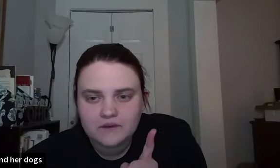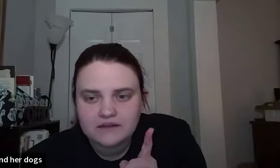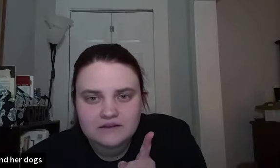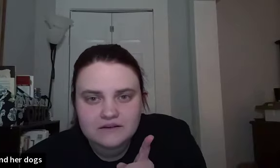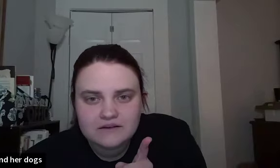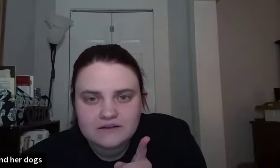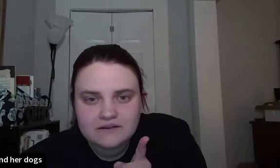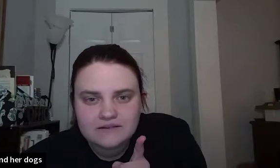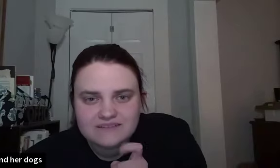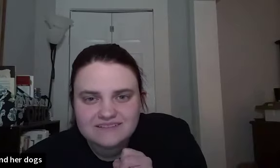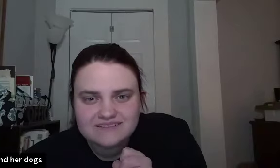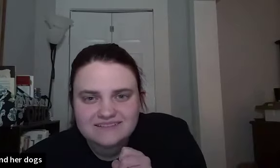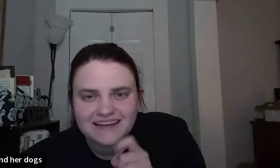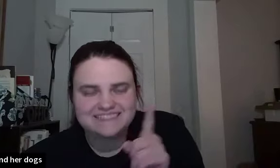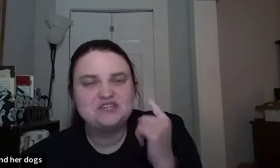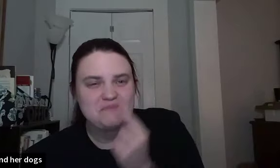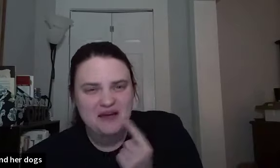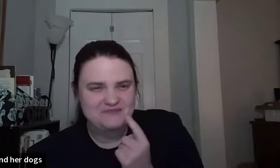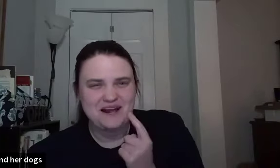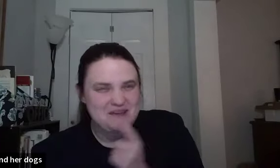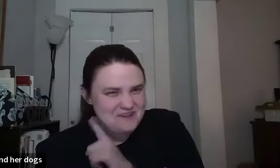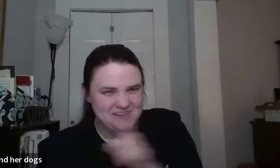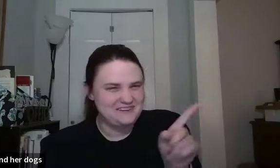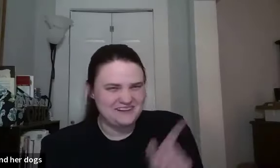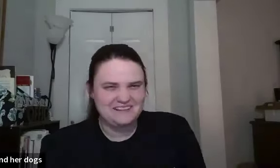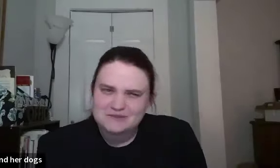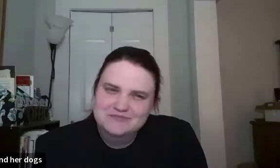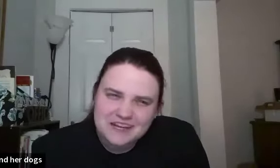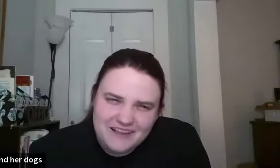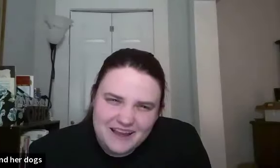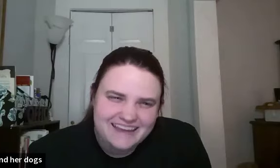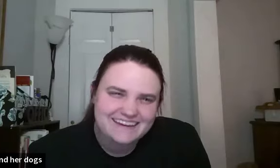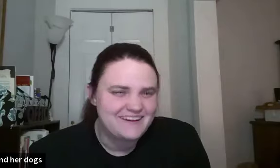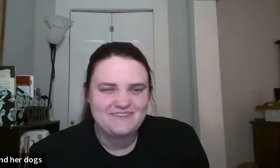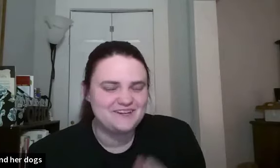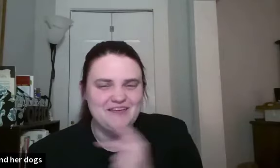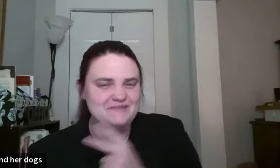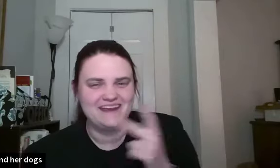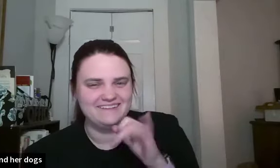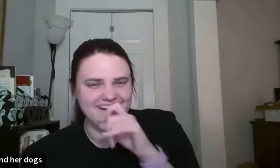Wait. I see you mouthing, but I am not good at reading unless I'm sitting here like I can't not figure that one out.